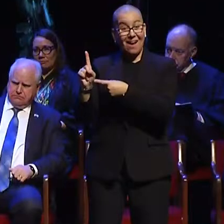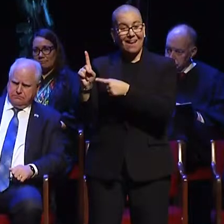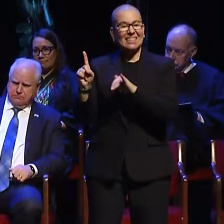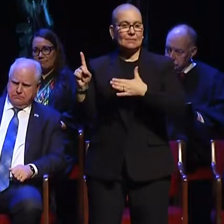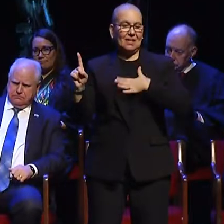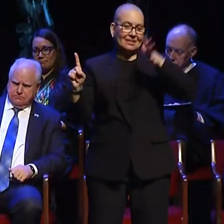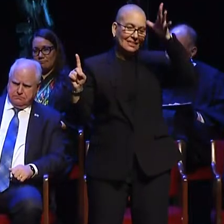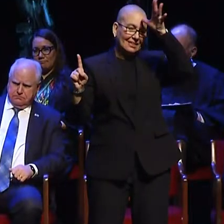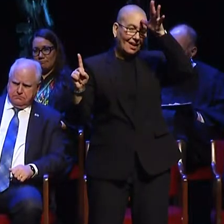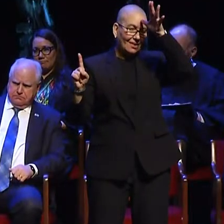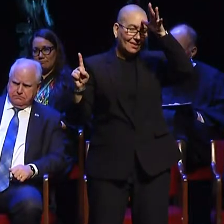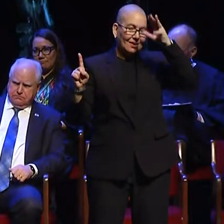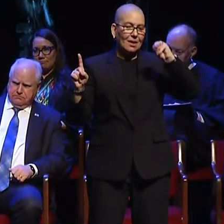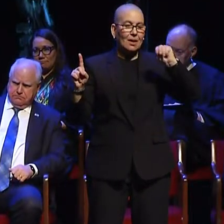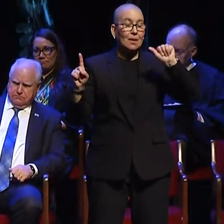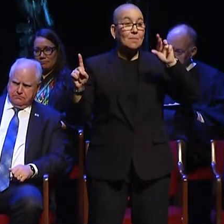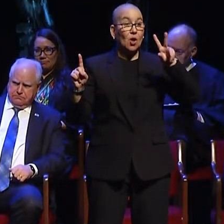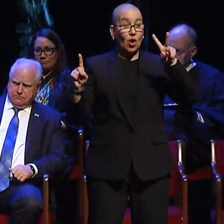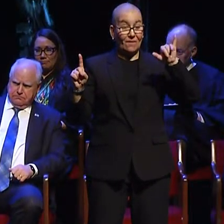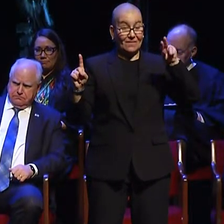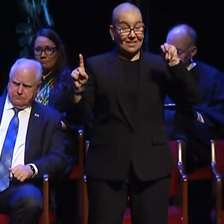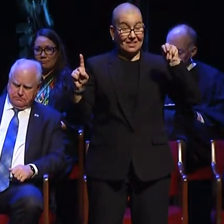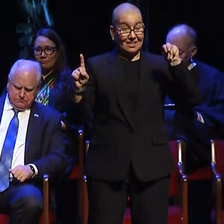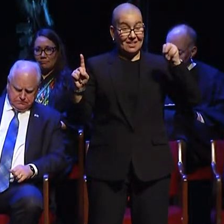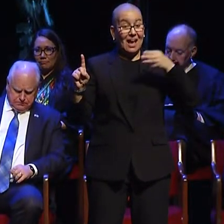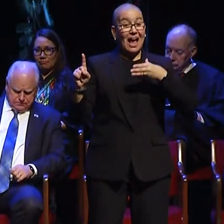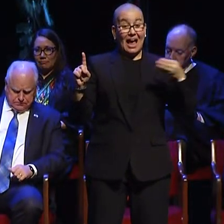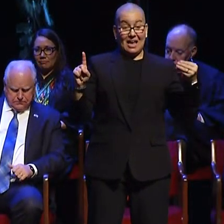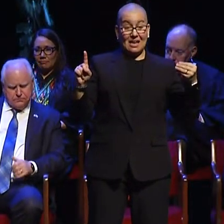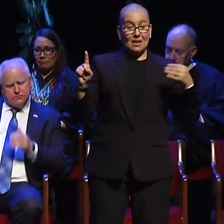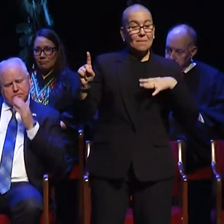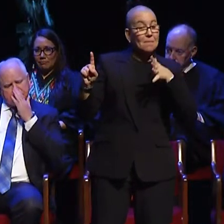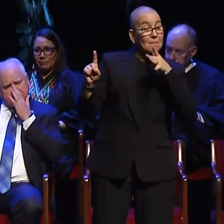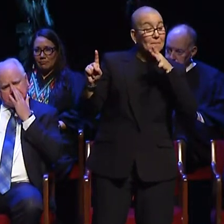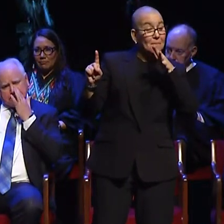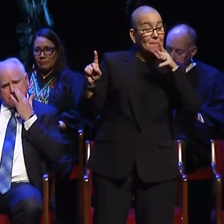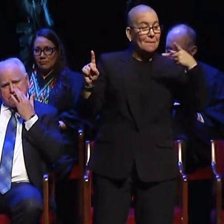Manypenny, and my mom, Pat Flanagan.